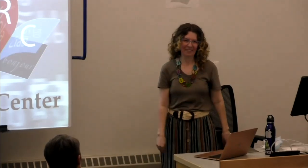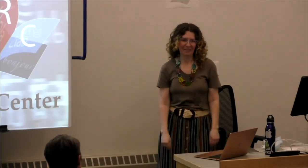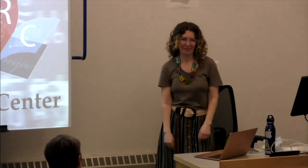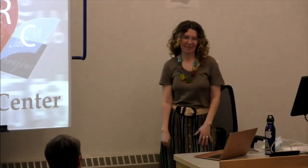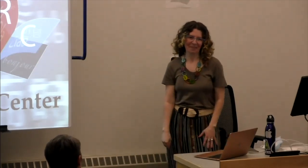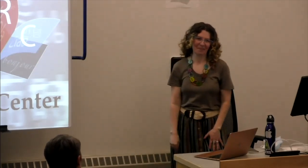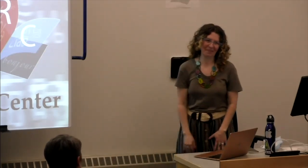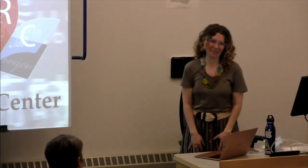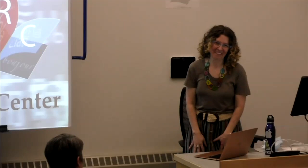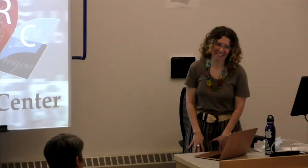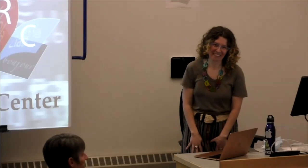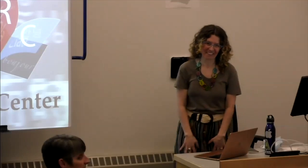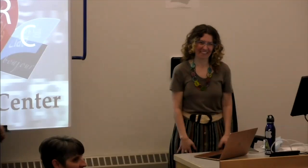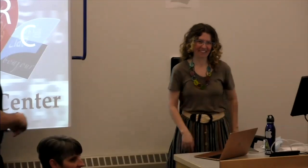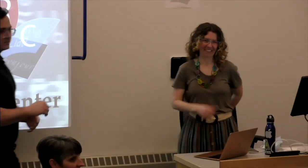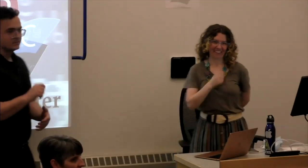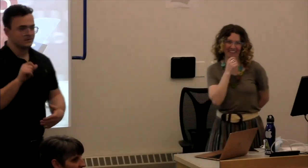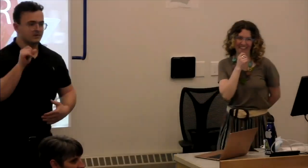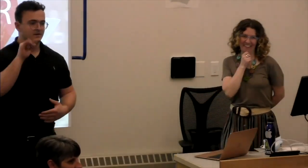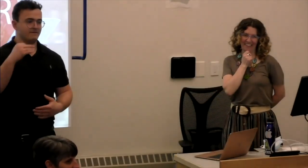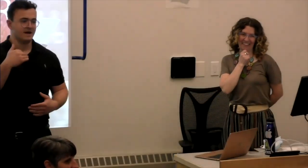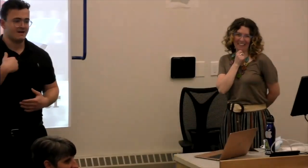don't really notice it anymore.